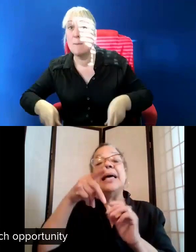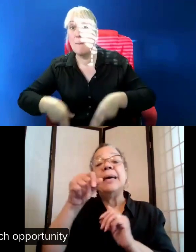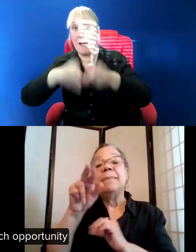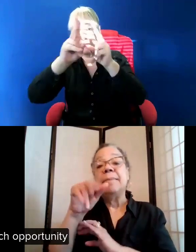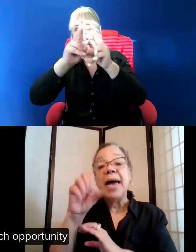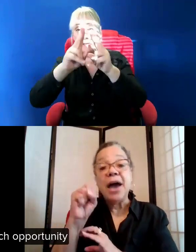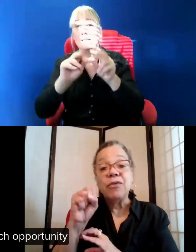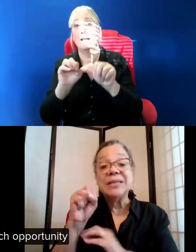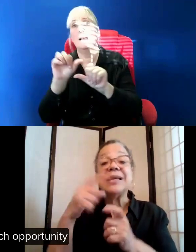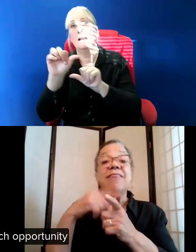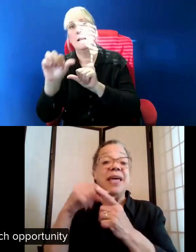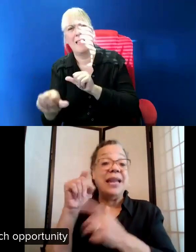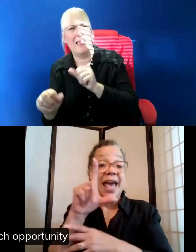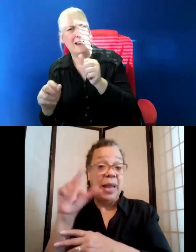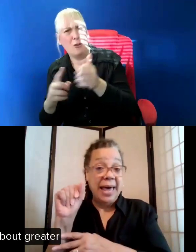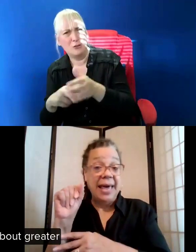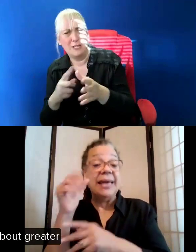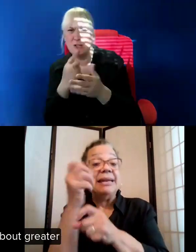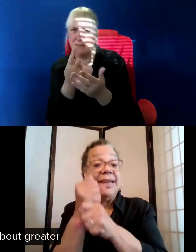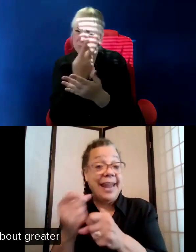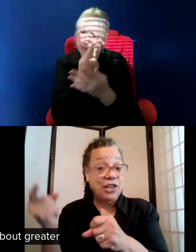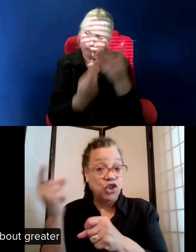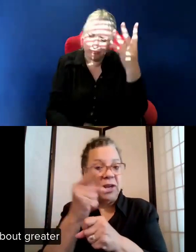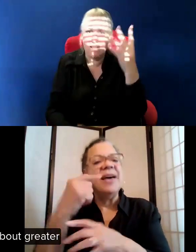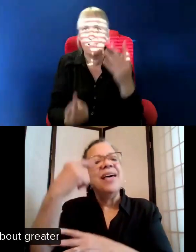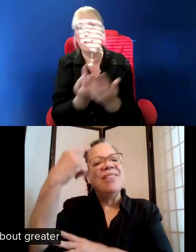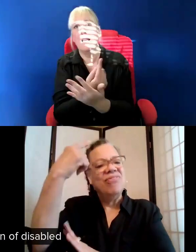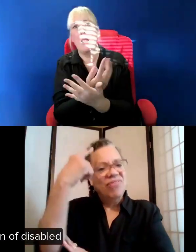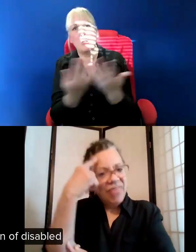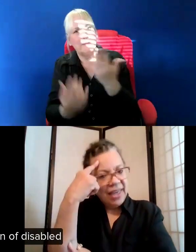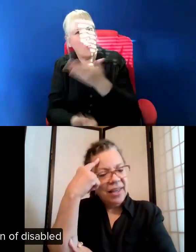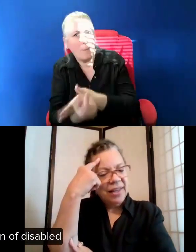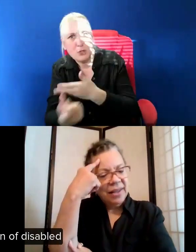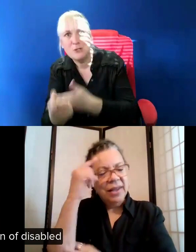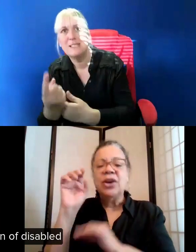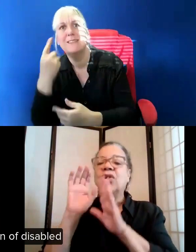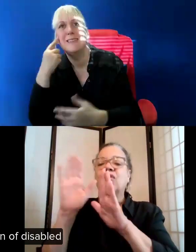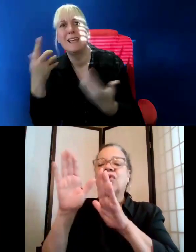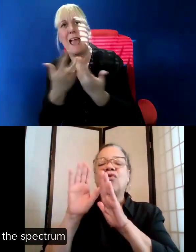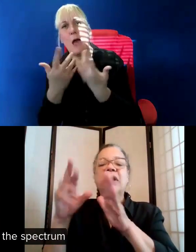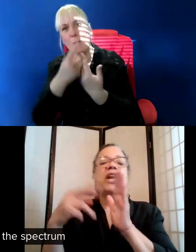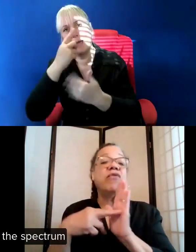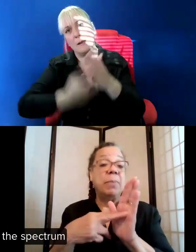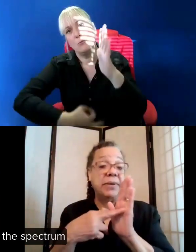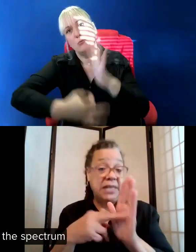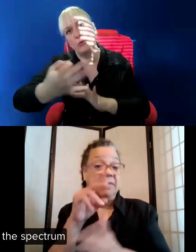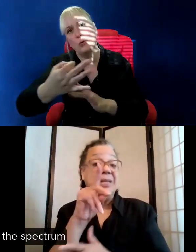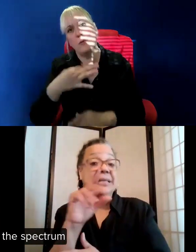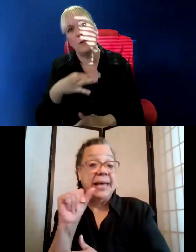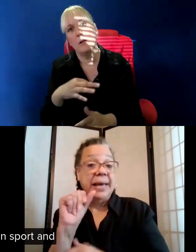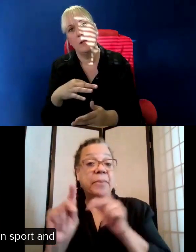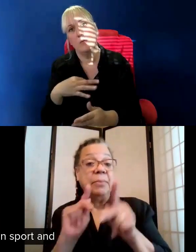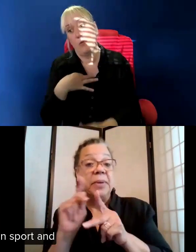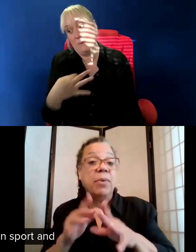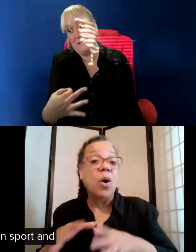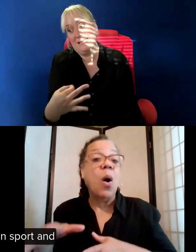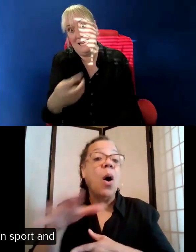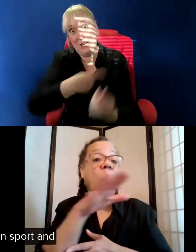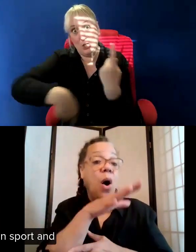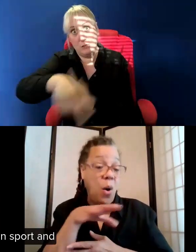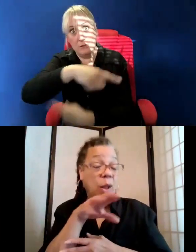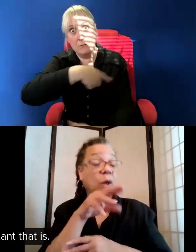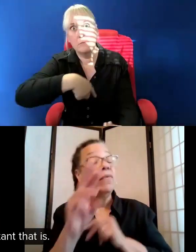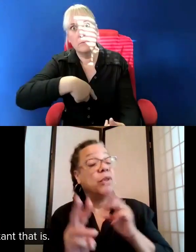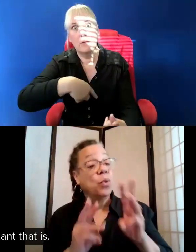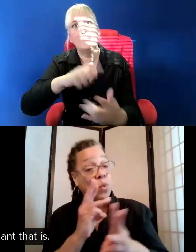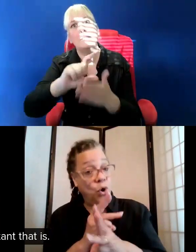Angeles. And there's such opportunity for thinking about greater representation of disabled people across the spectrum of disability in